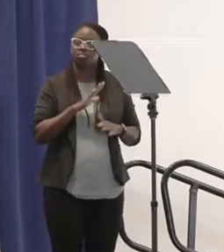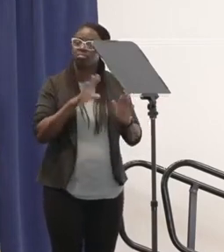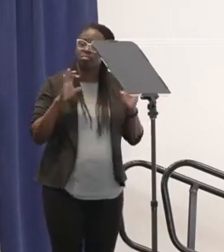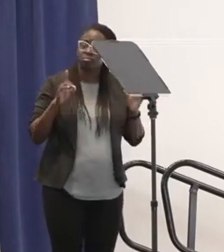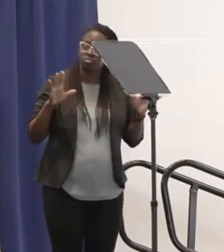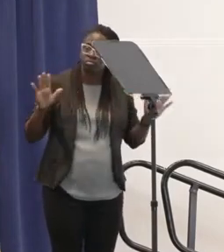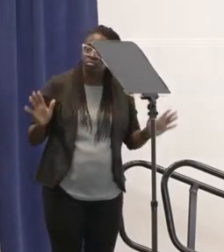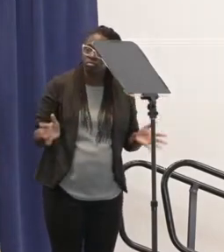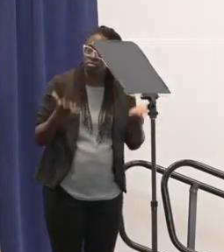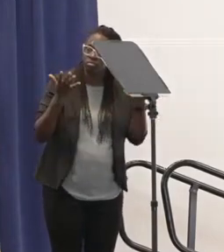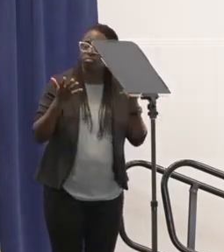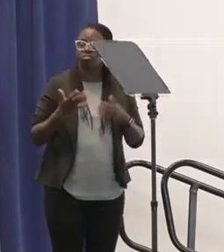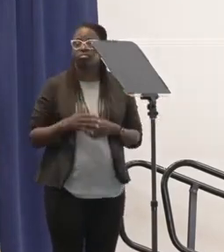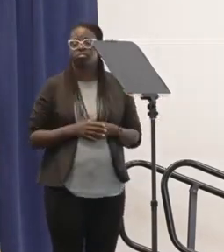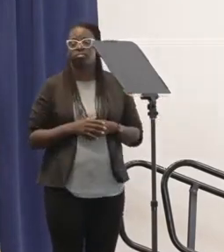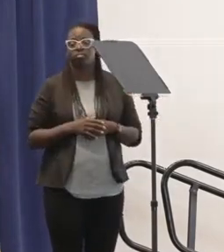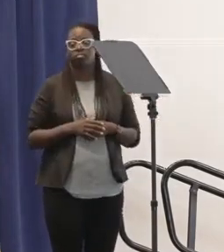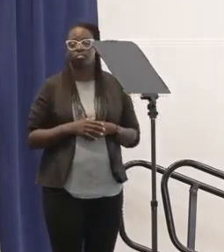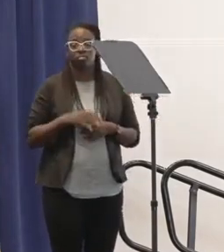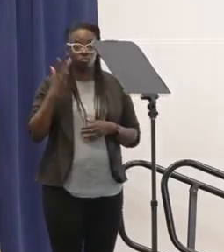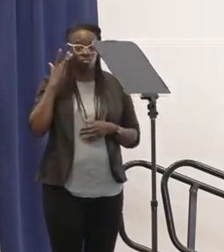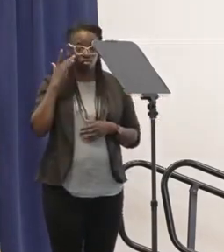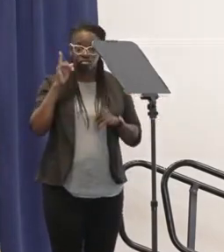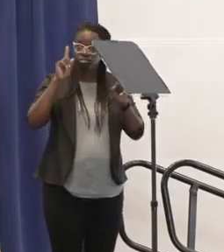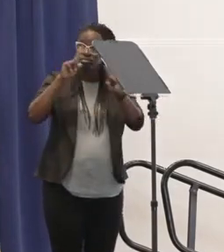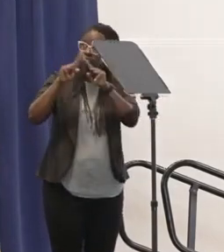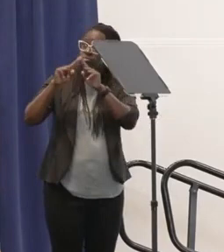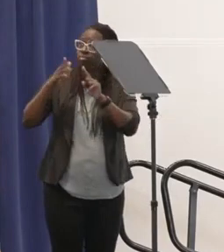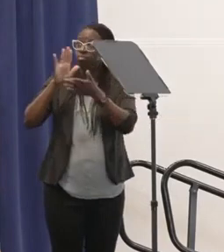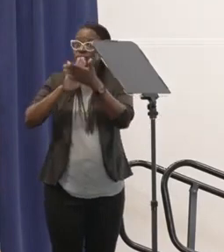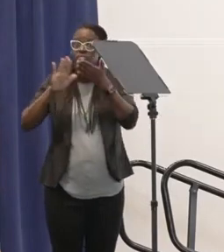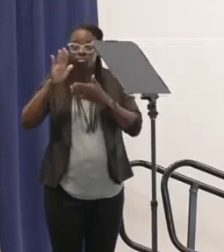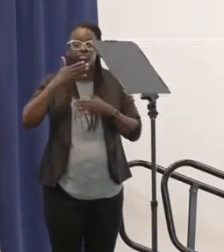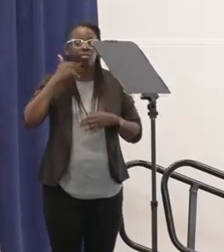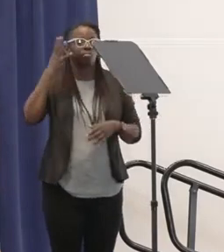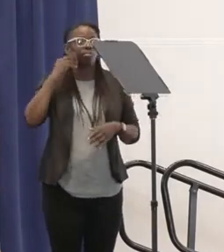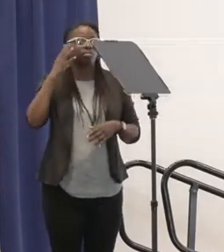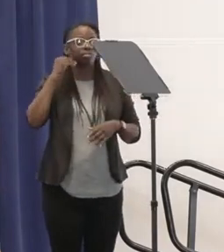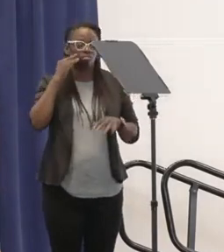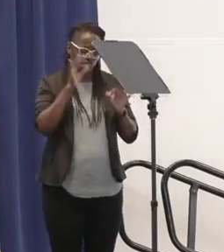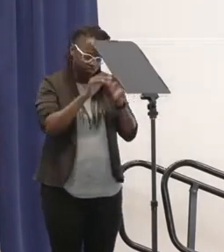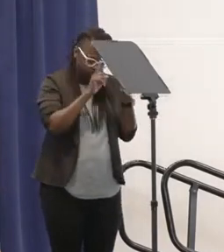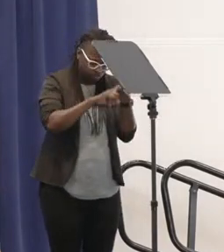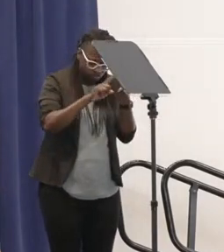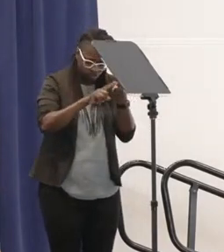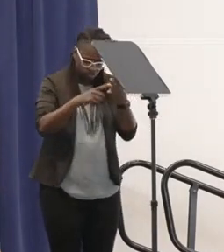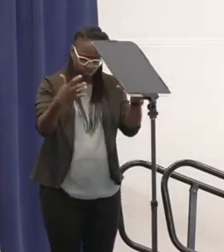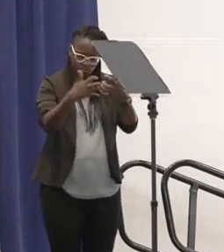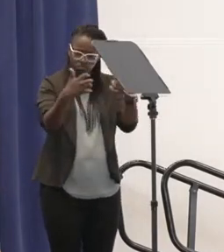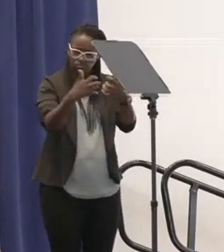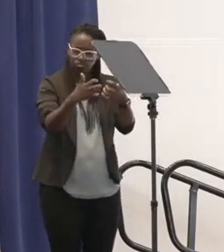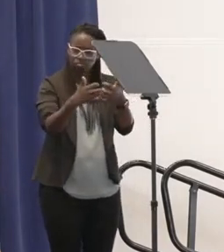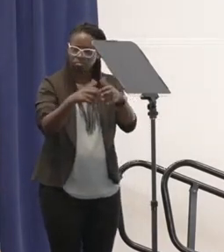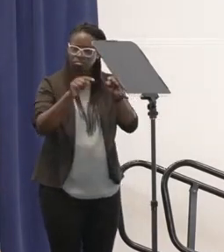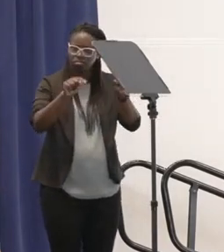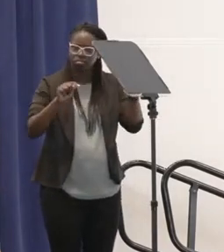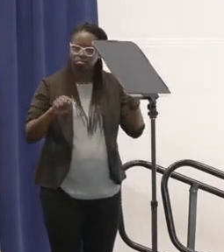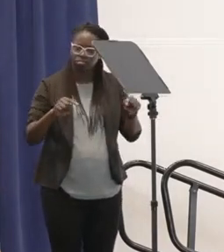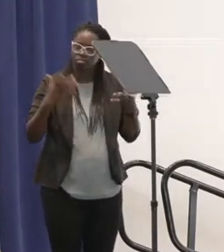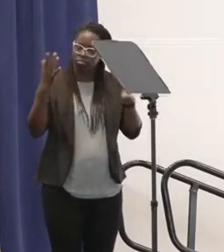to create. You can make specific and intentional efforts to reach particular groups of